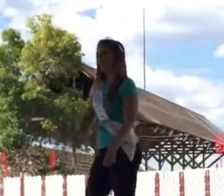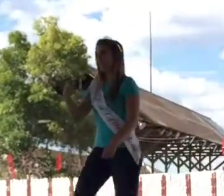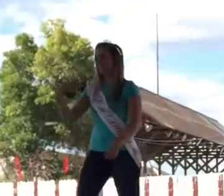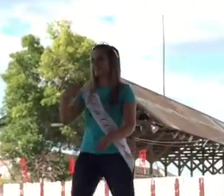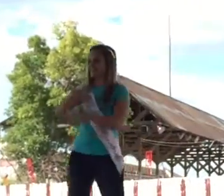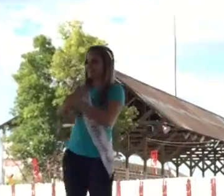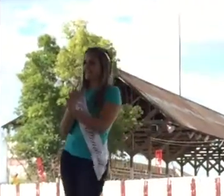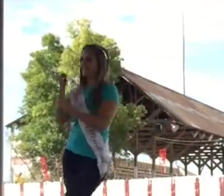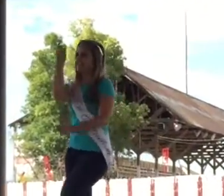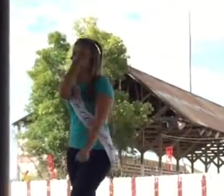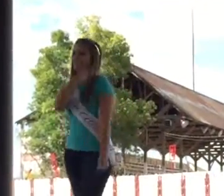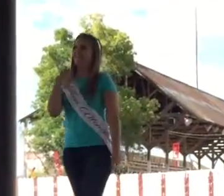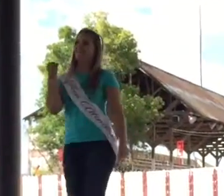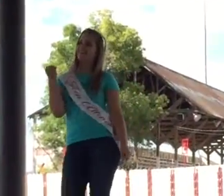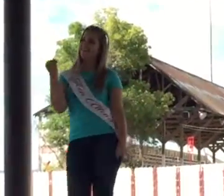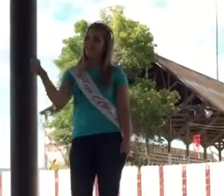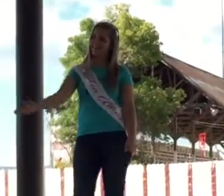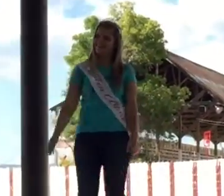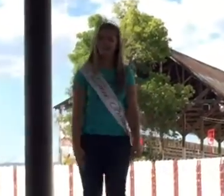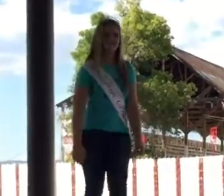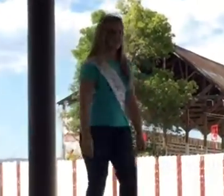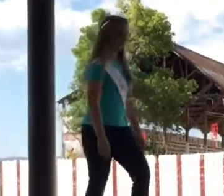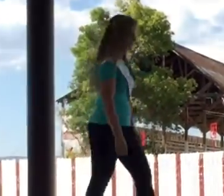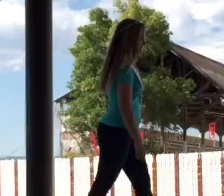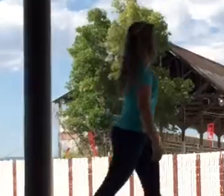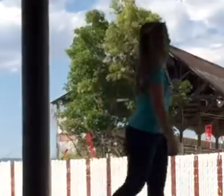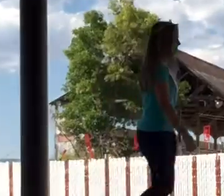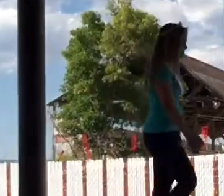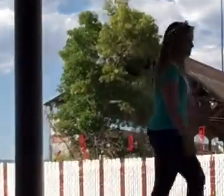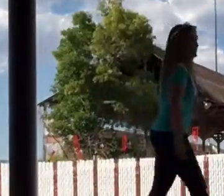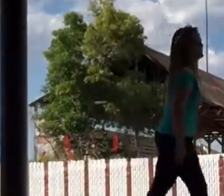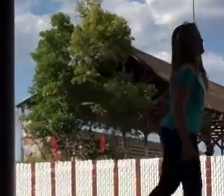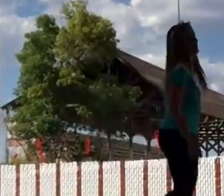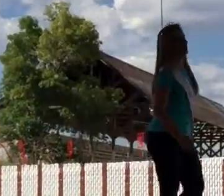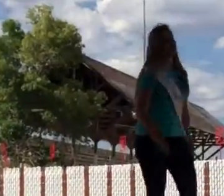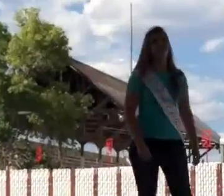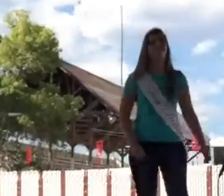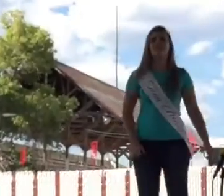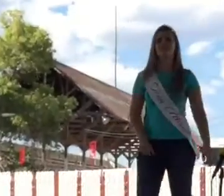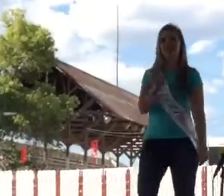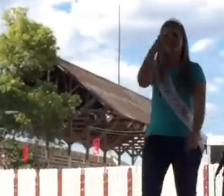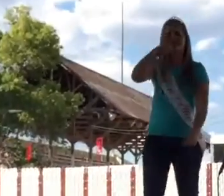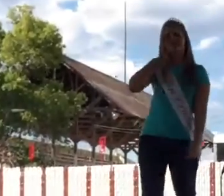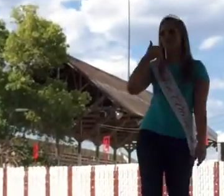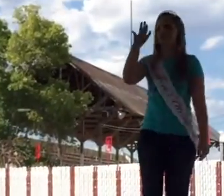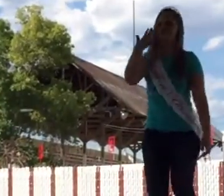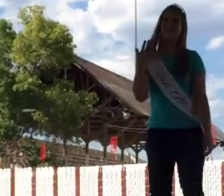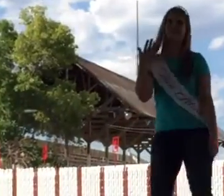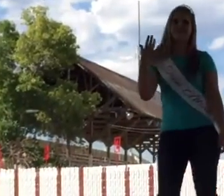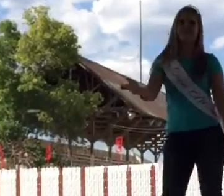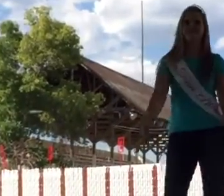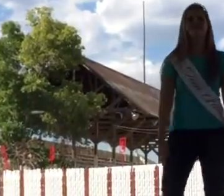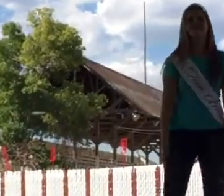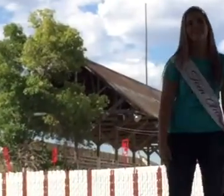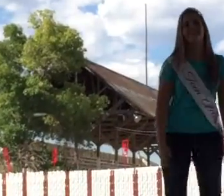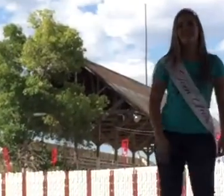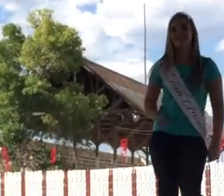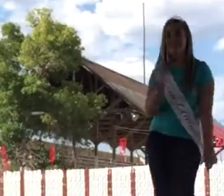That's what makes you beautiful You don't oh-oh So to come home, you